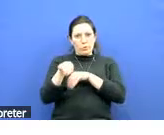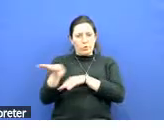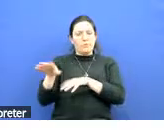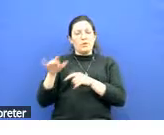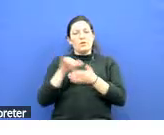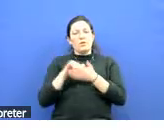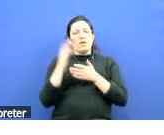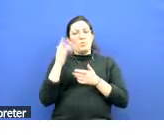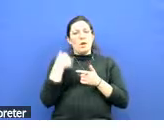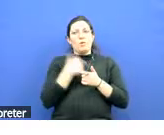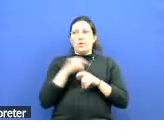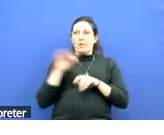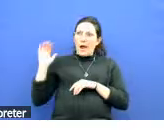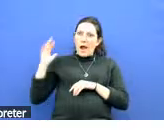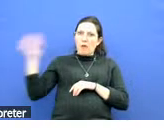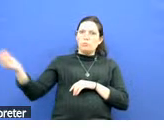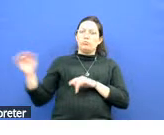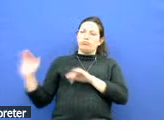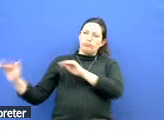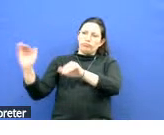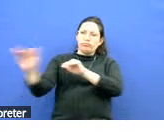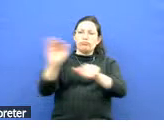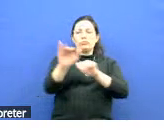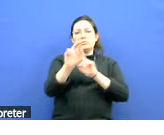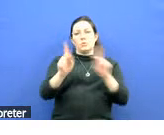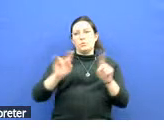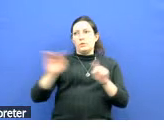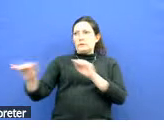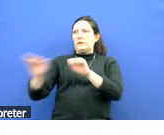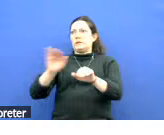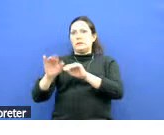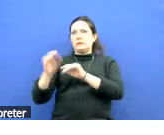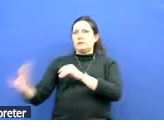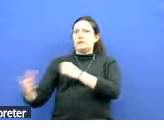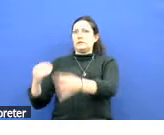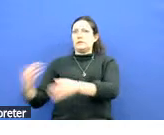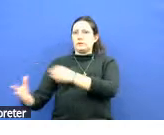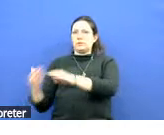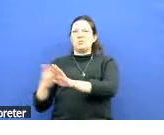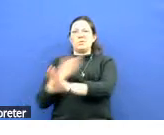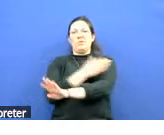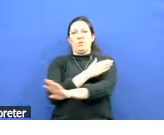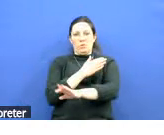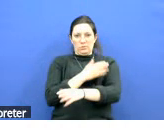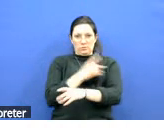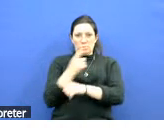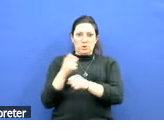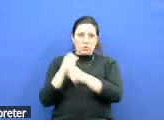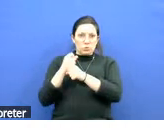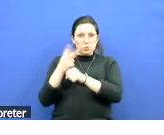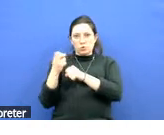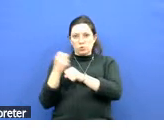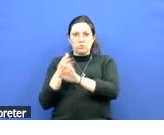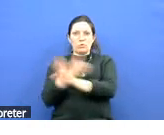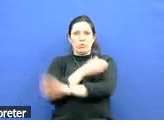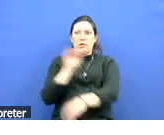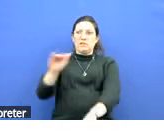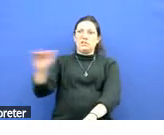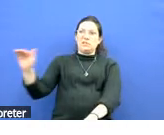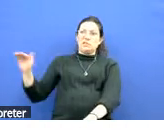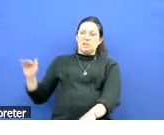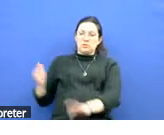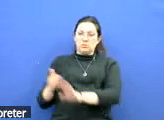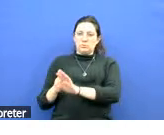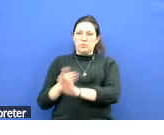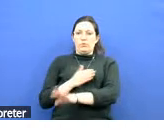years in advance of construction to try to give folks as much time to digest the project, Right. To seek solutions to Yeah. some of these, what we would